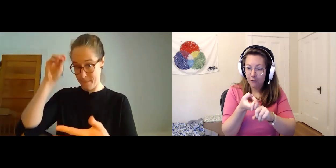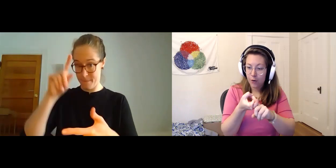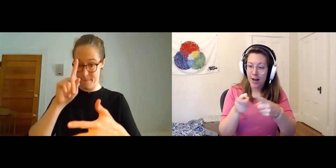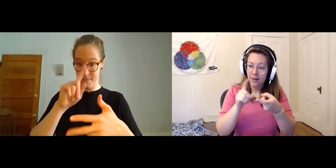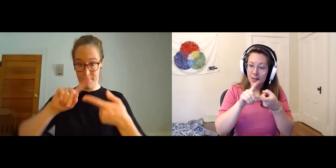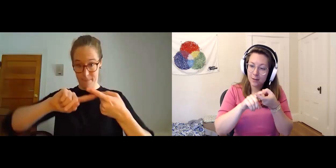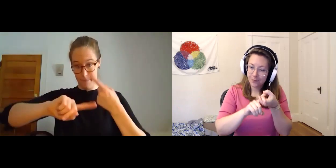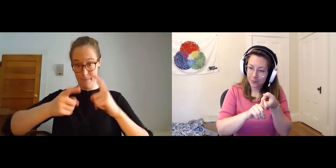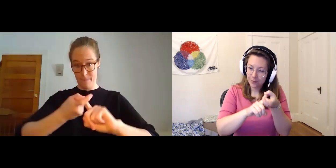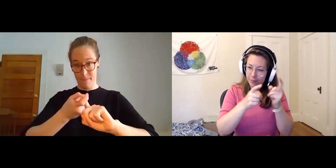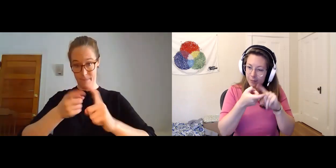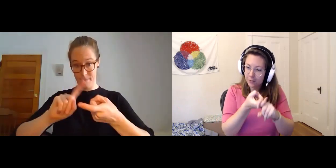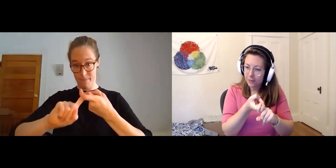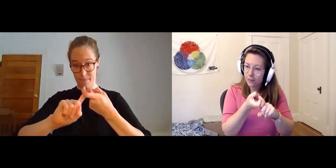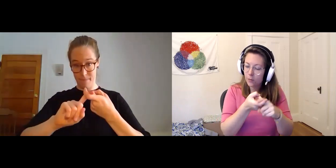for friend.